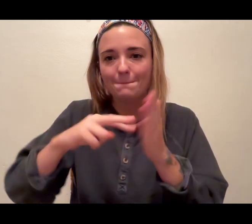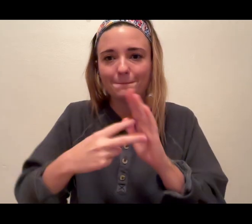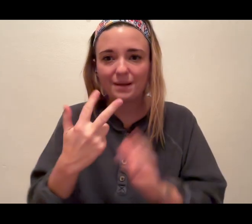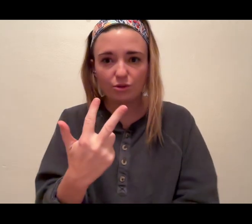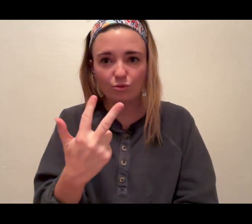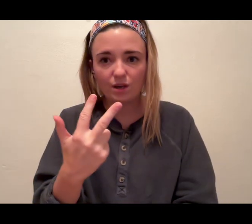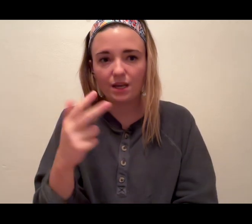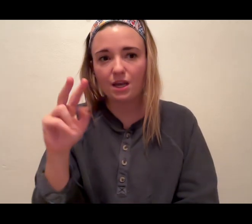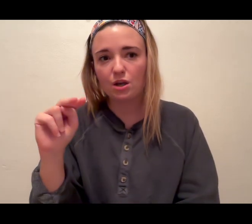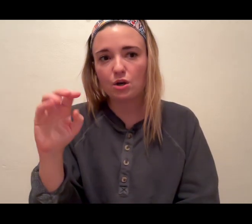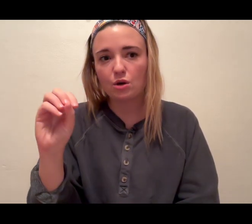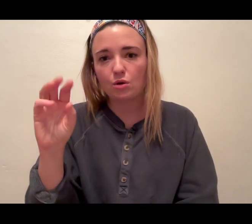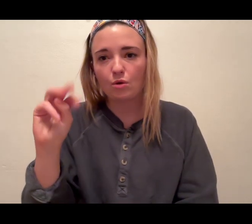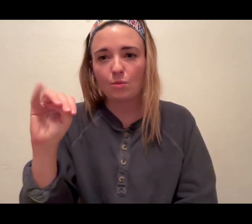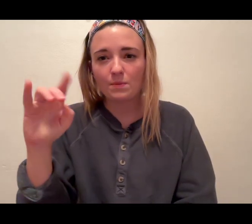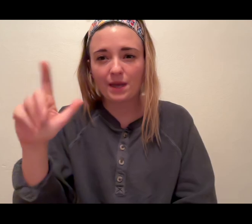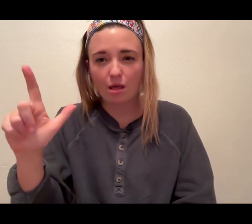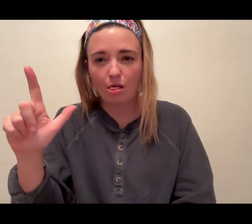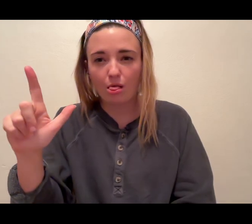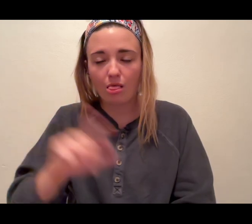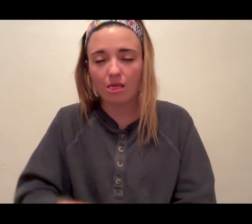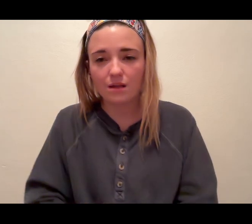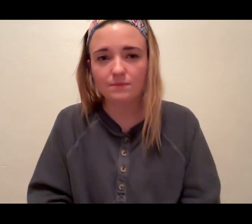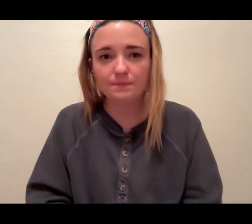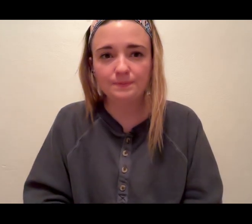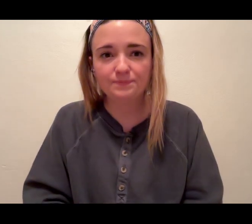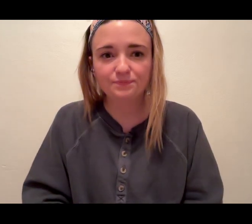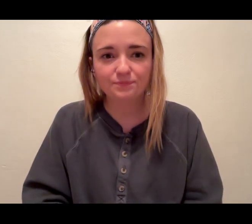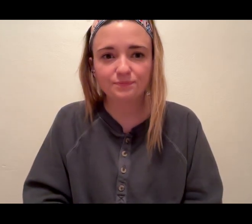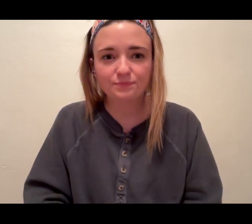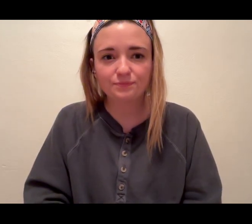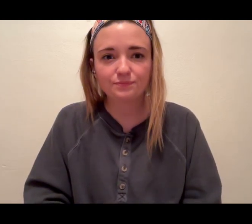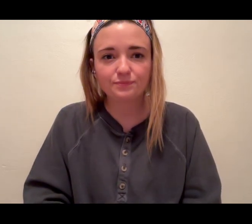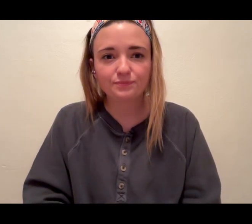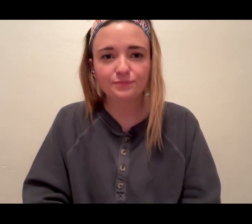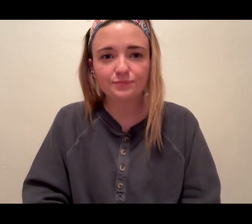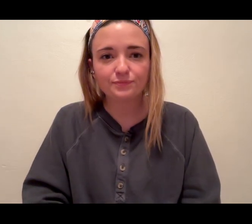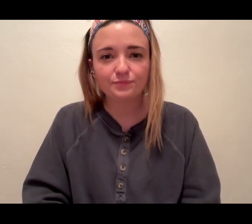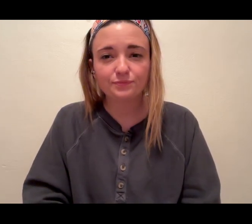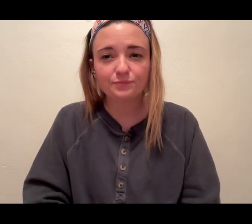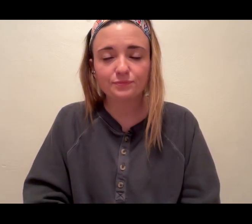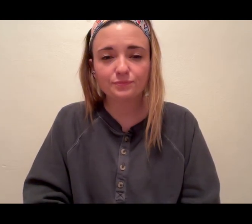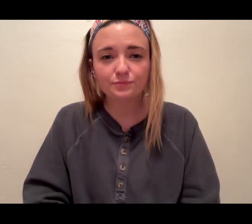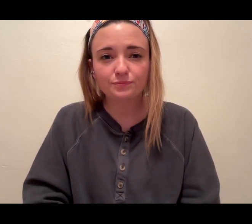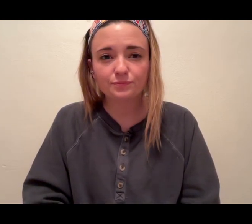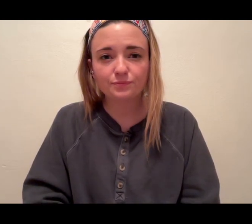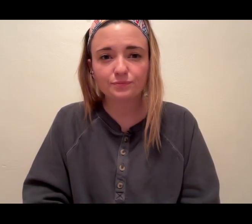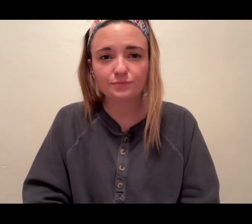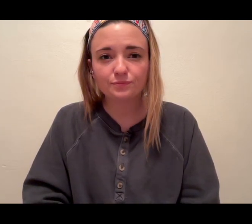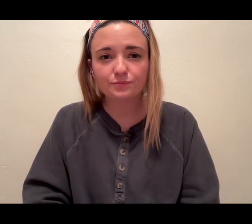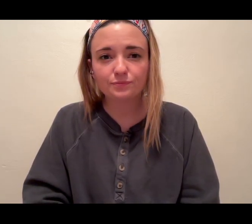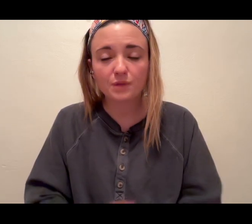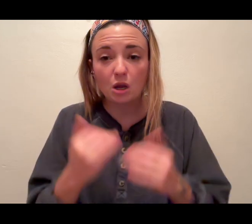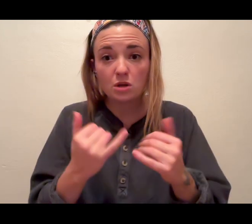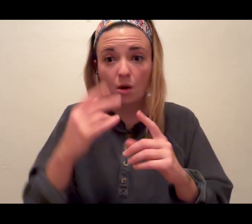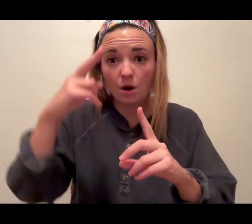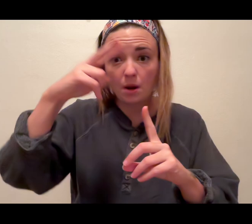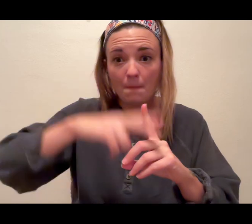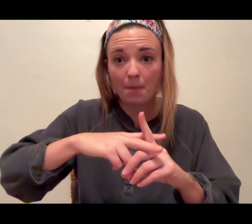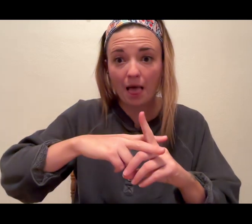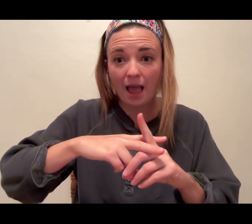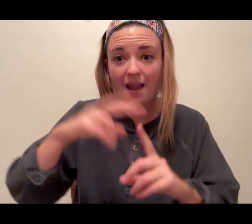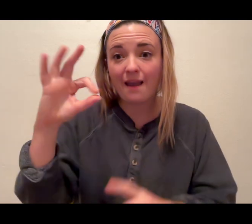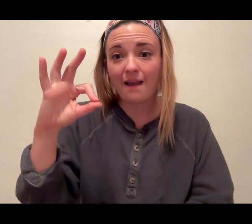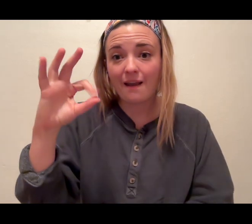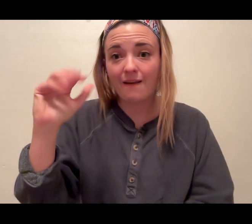tape went on about the FOIL method a little bit. And you can actually factor this, and this is going to be something you'll need to do